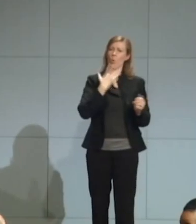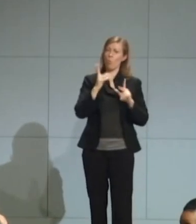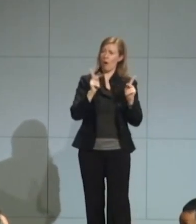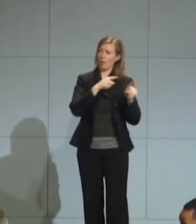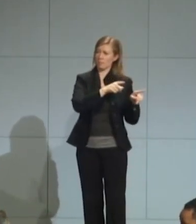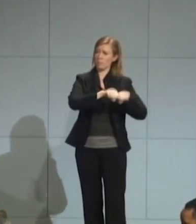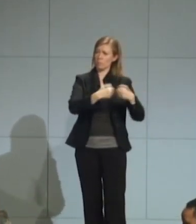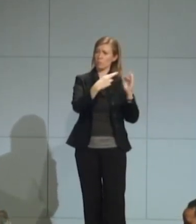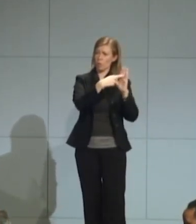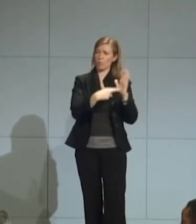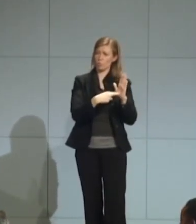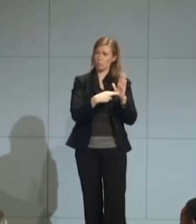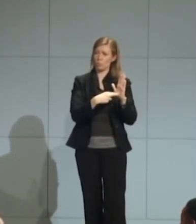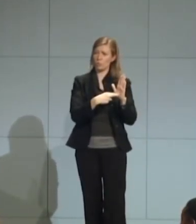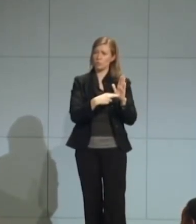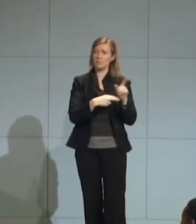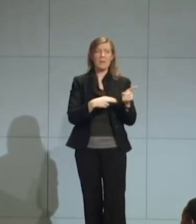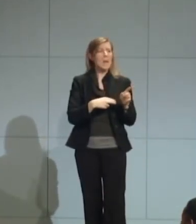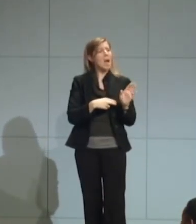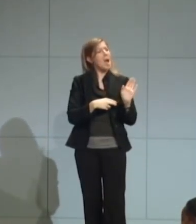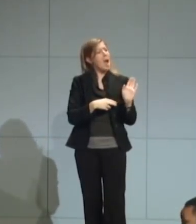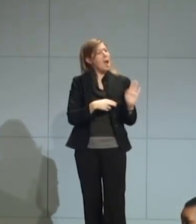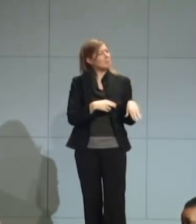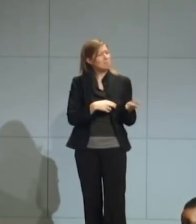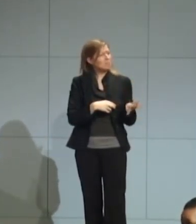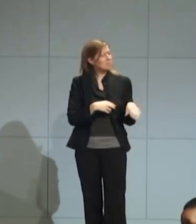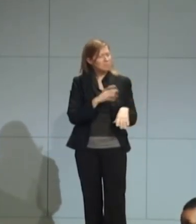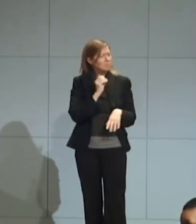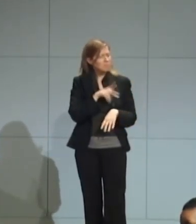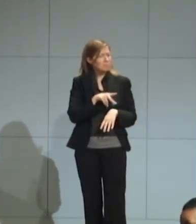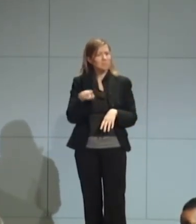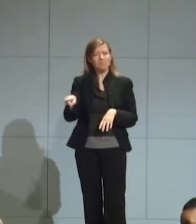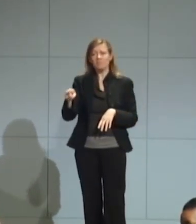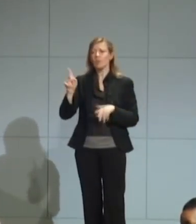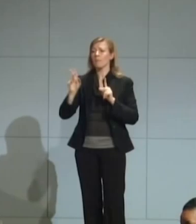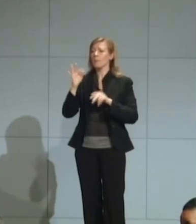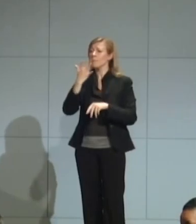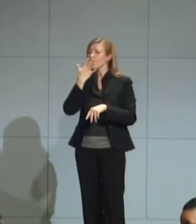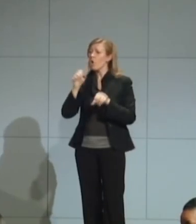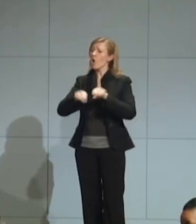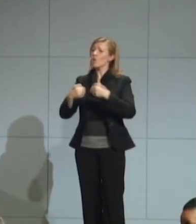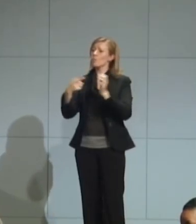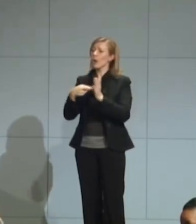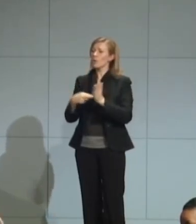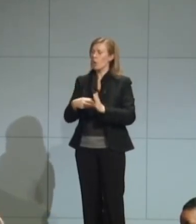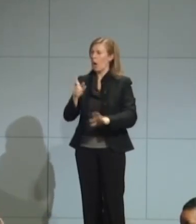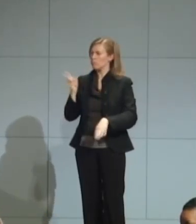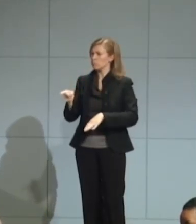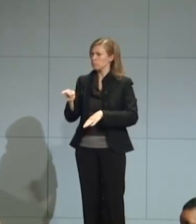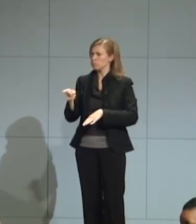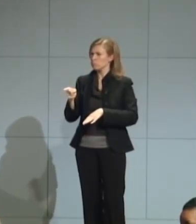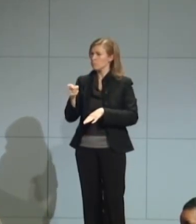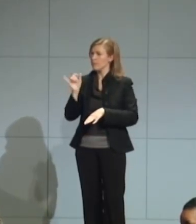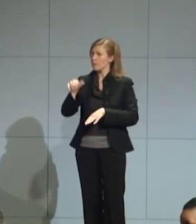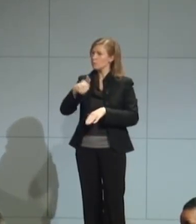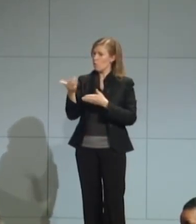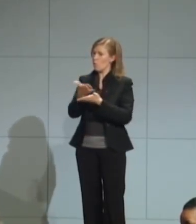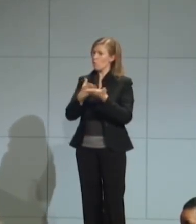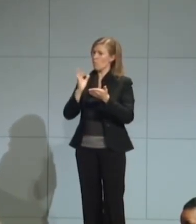is it tends to accumulate value very quickly, right? Because of interest, right? If you own land or you have money in the